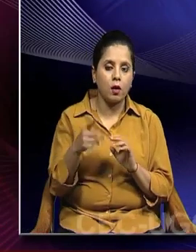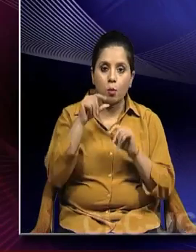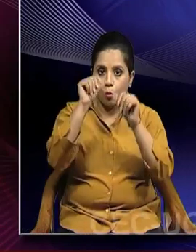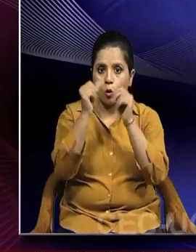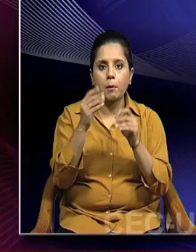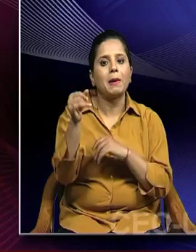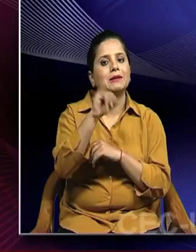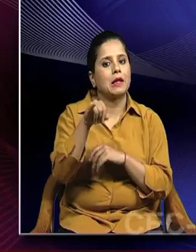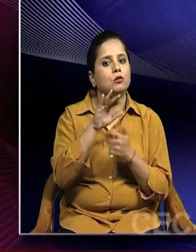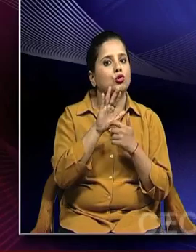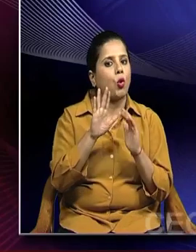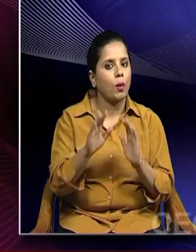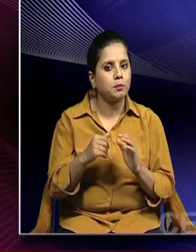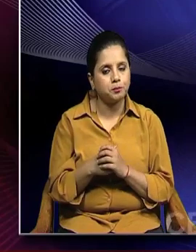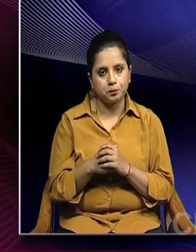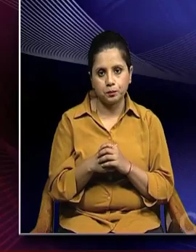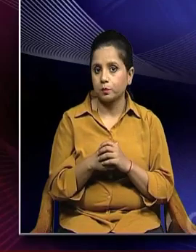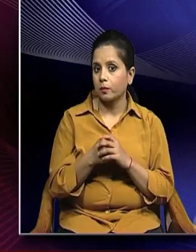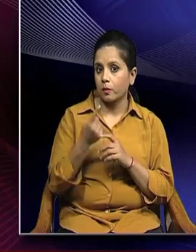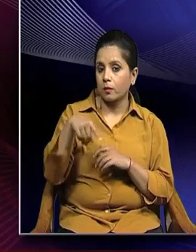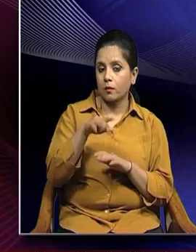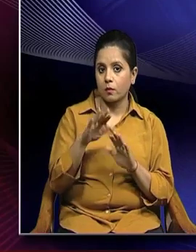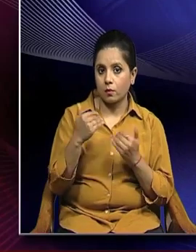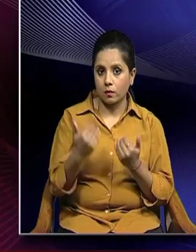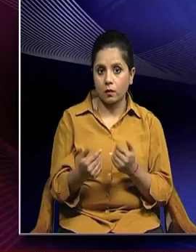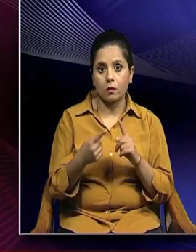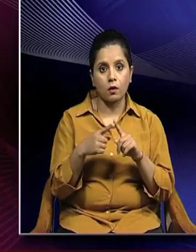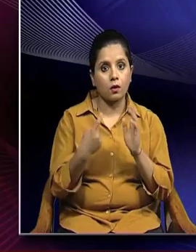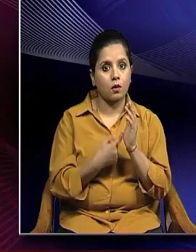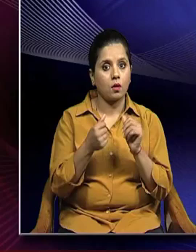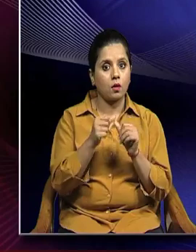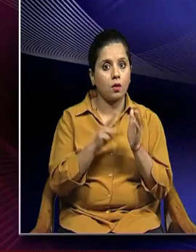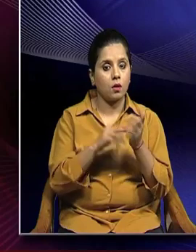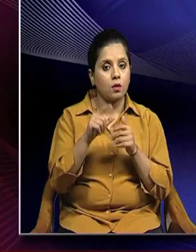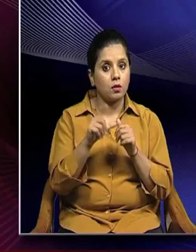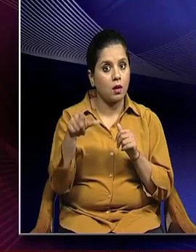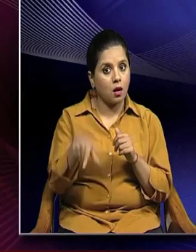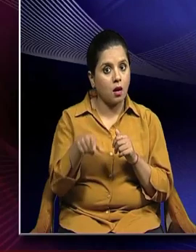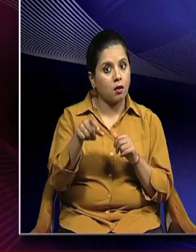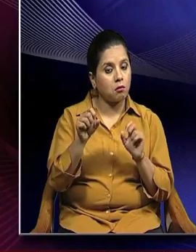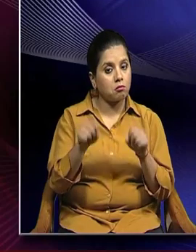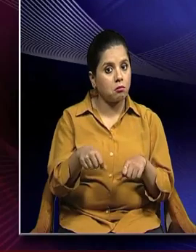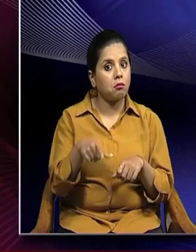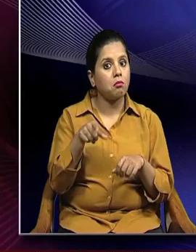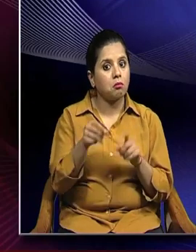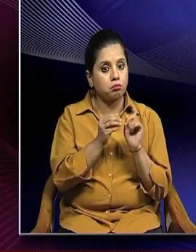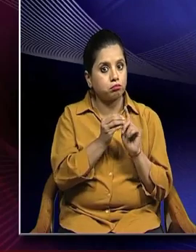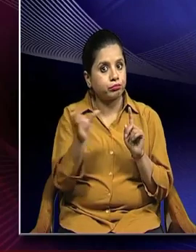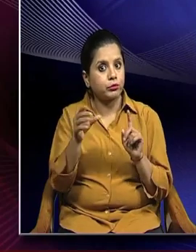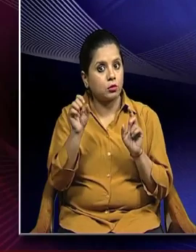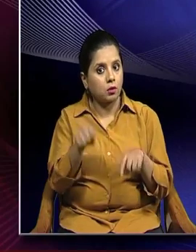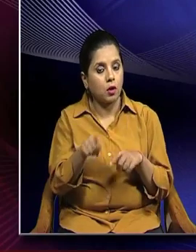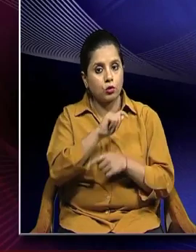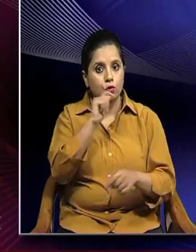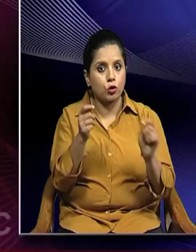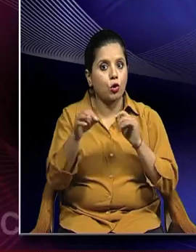6. And they have these transcendental leaders, they have the capacity of transforming the